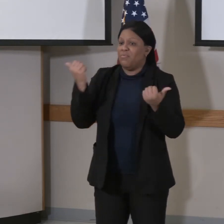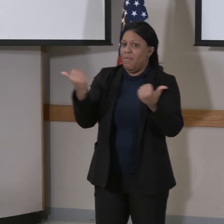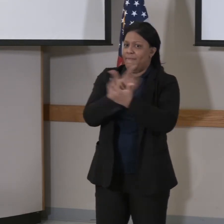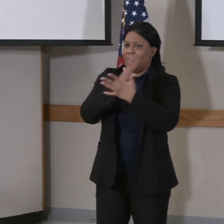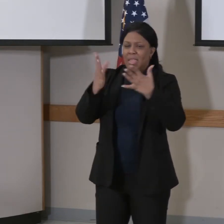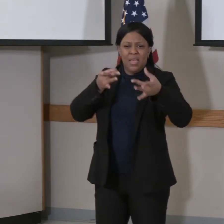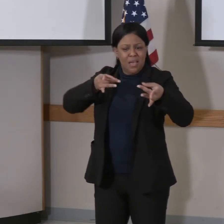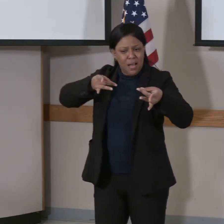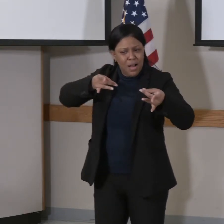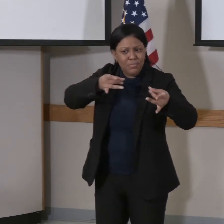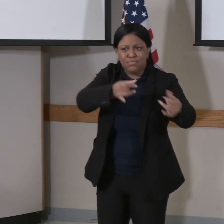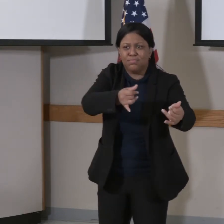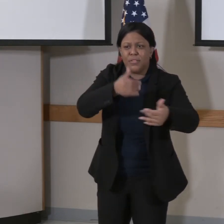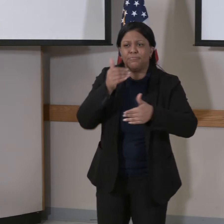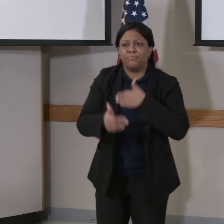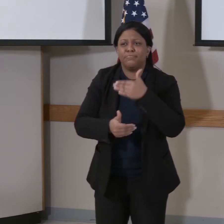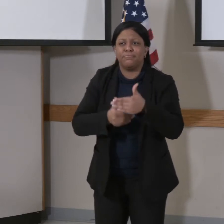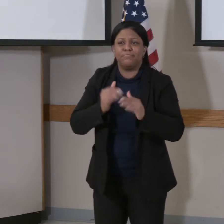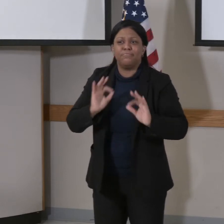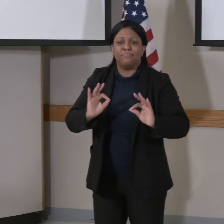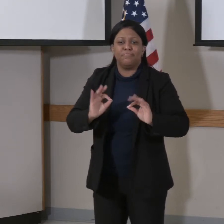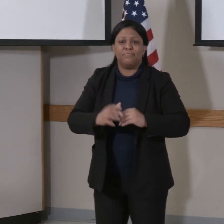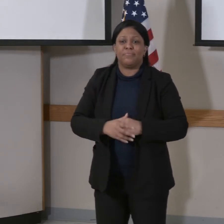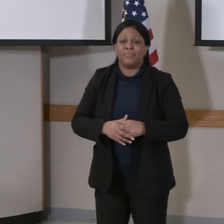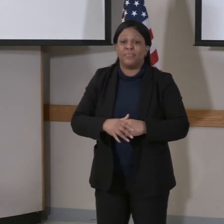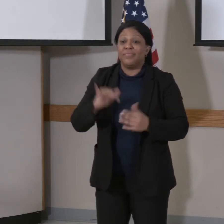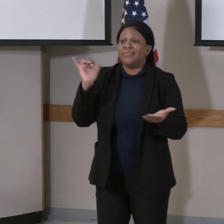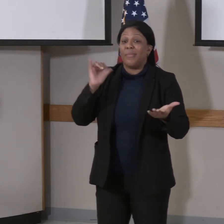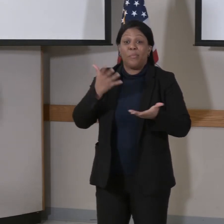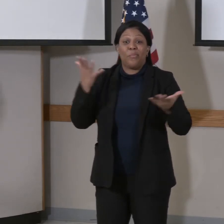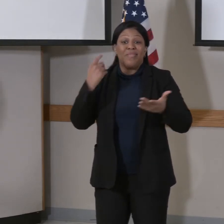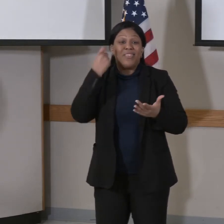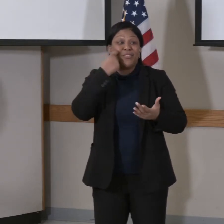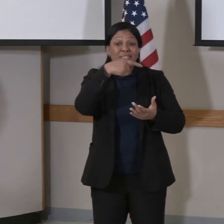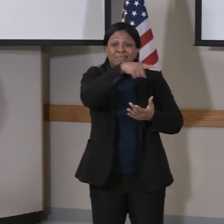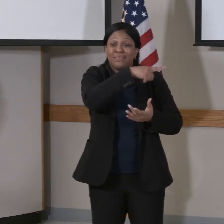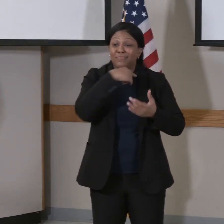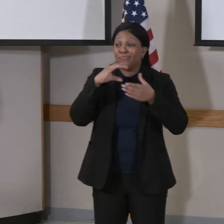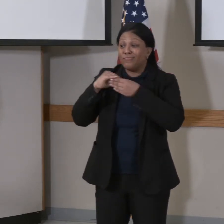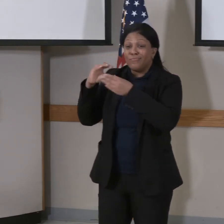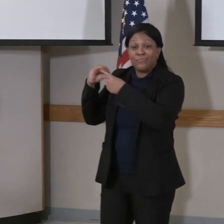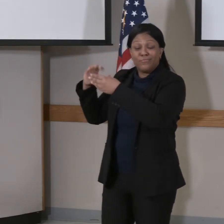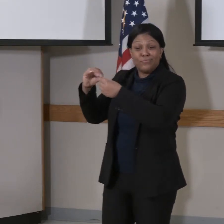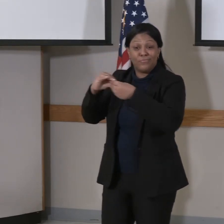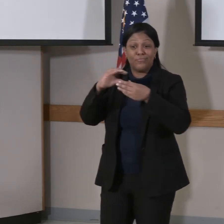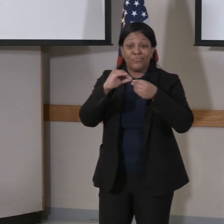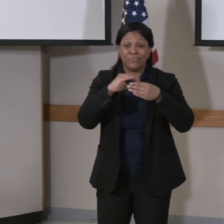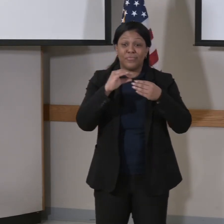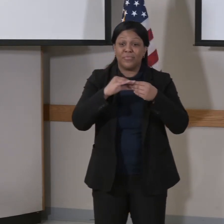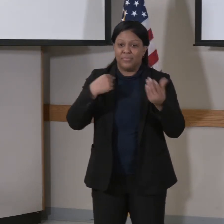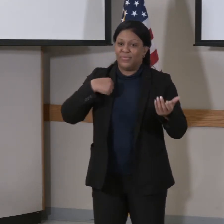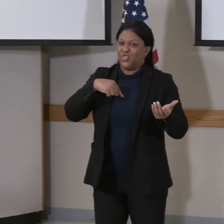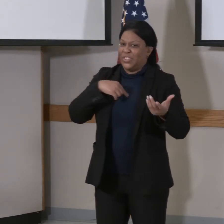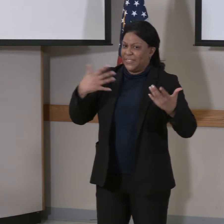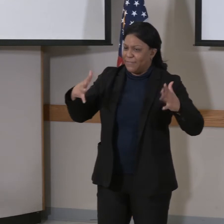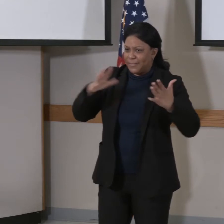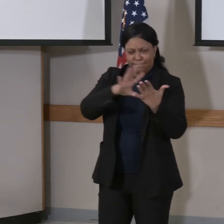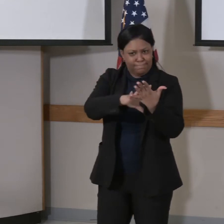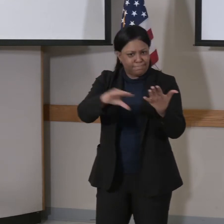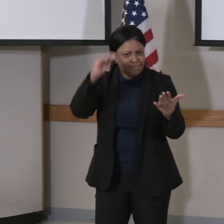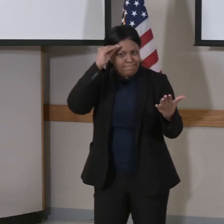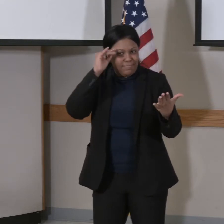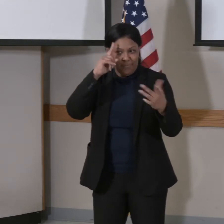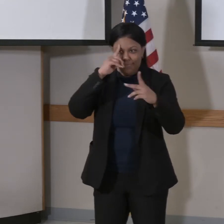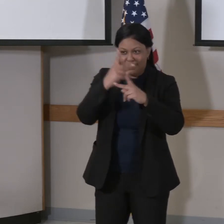as possible. Just like all of these gentlemen have stated, we have learned and studied the